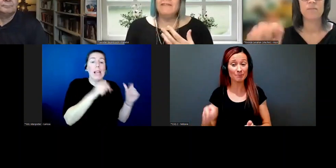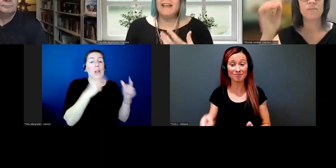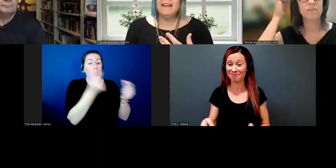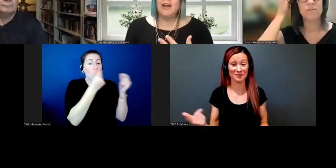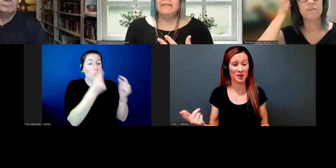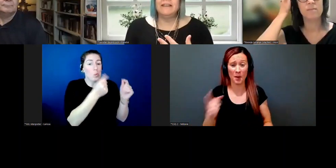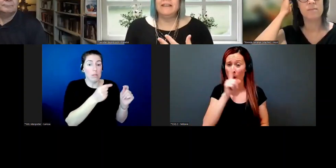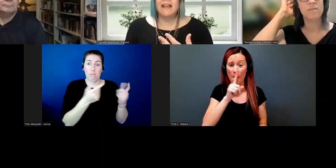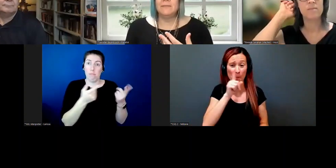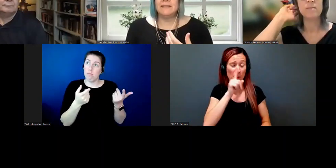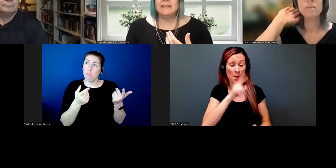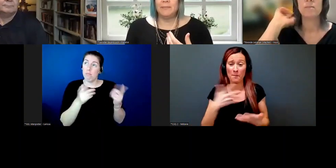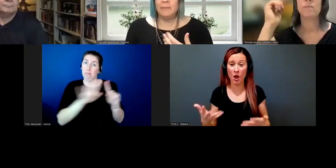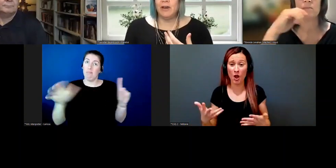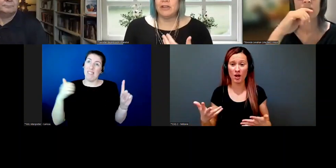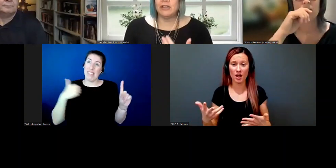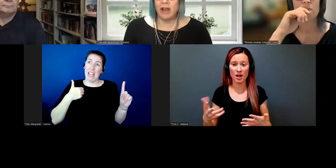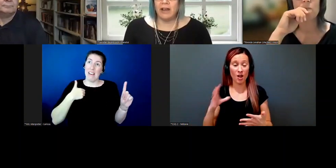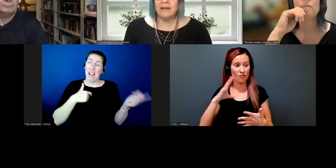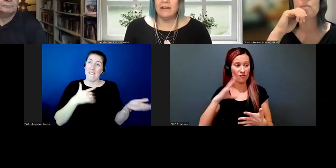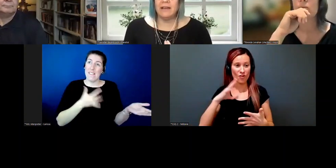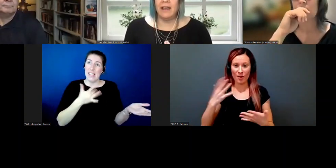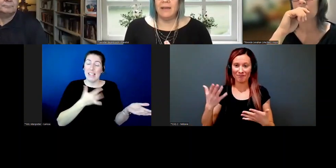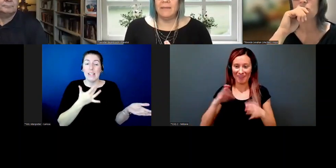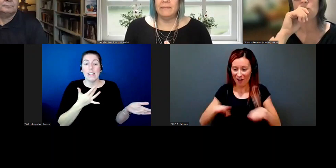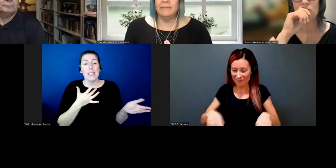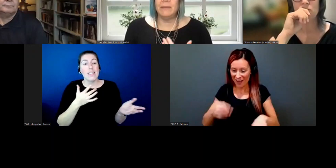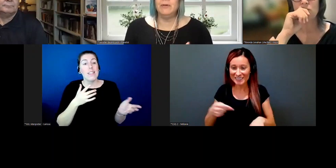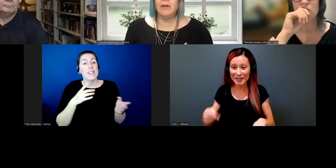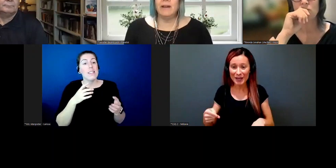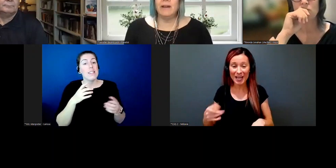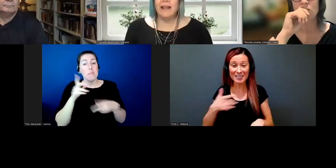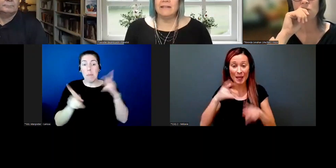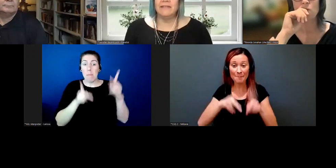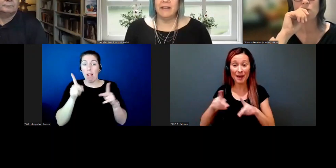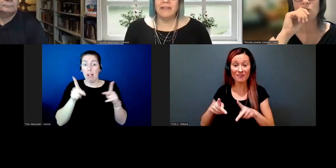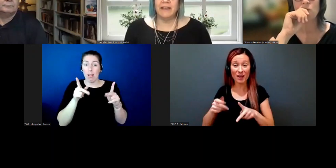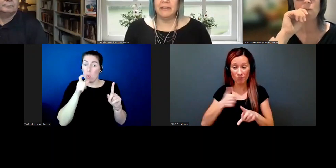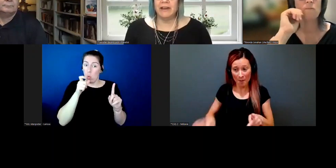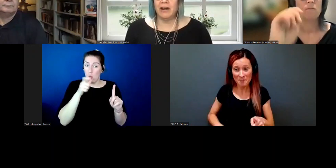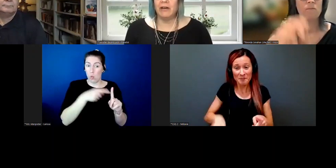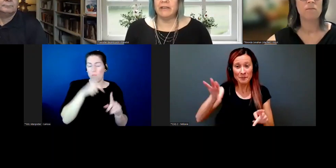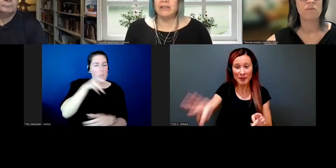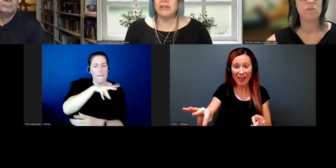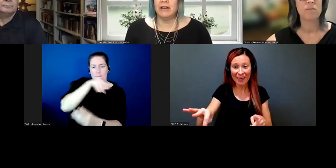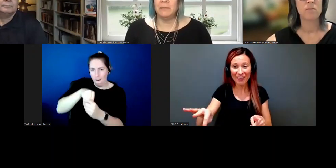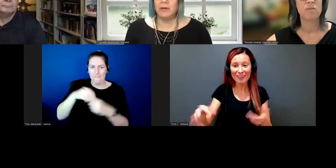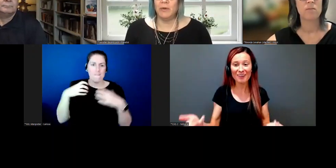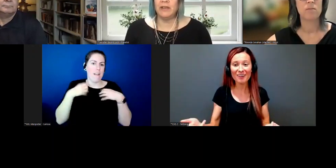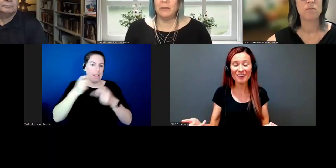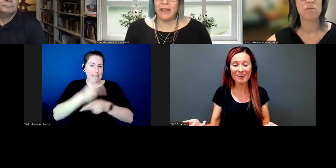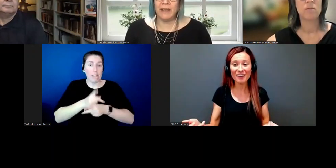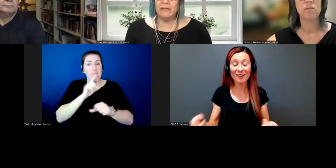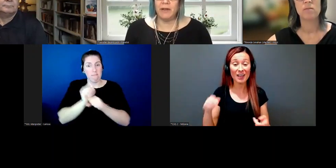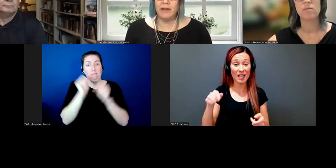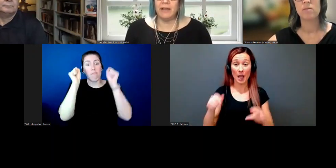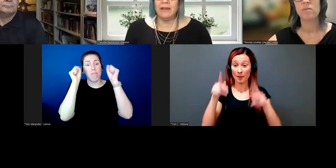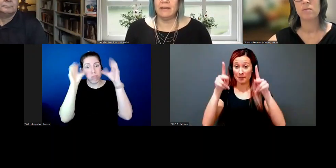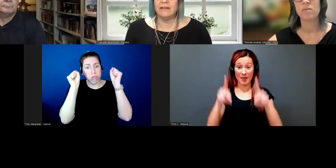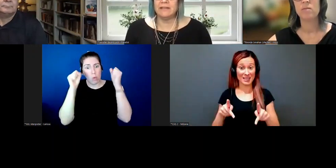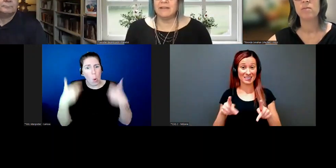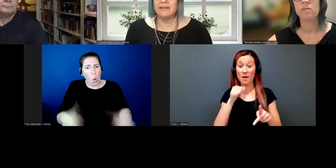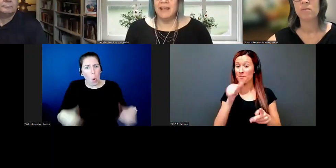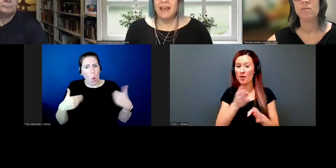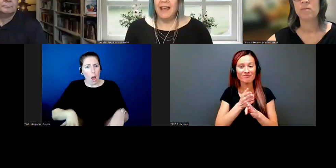I find oftentimes is that people are shocked. People who aren't as involved with healthcare are really shocked about what you pay out of pocket.